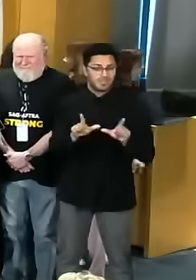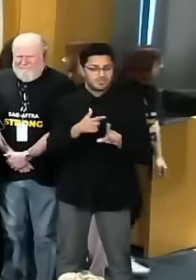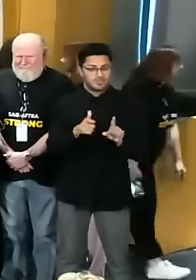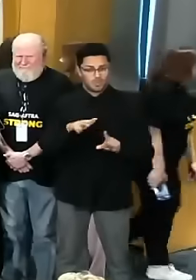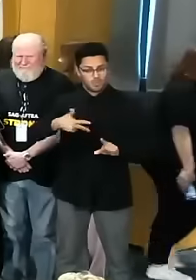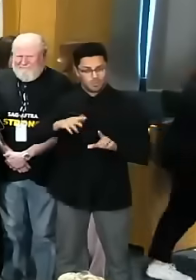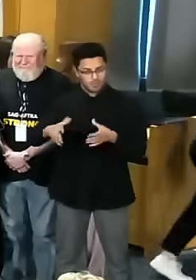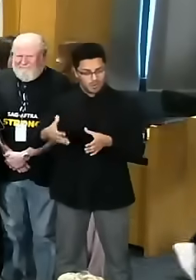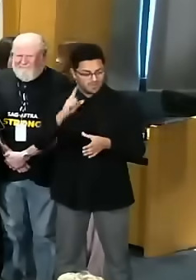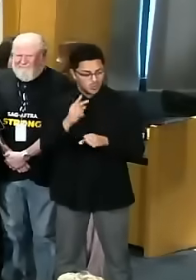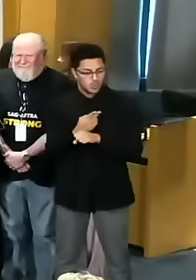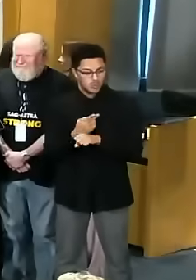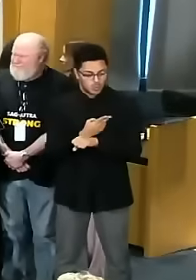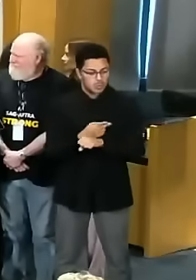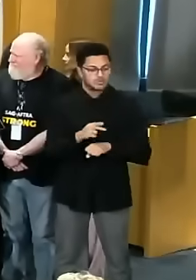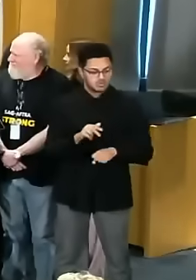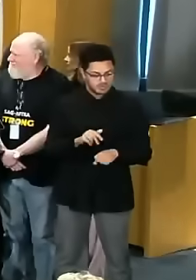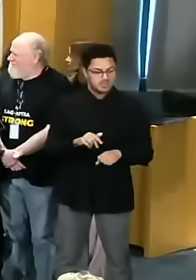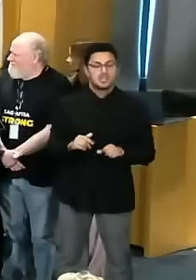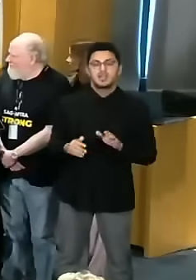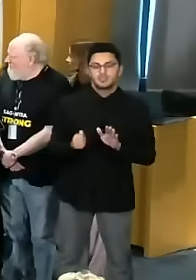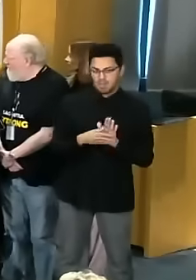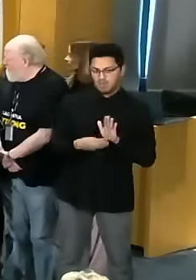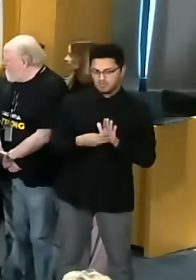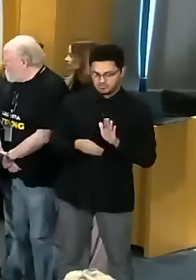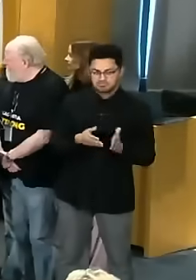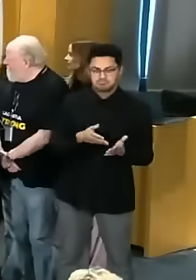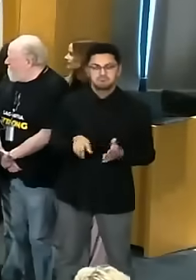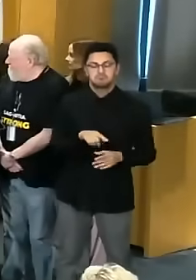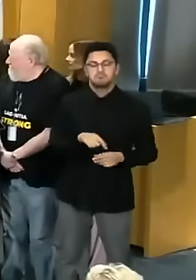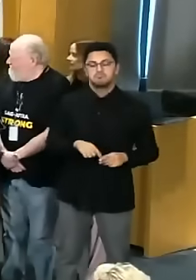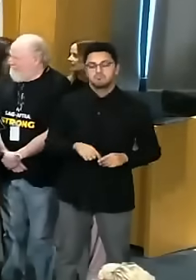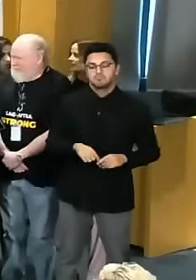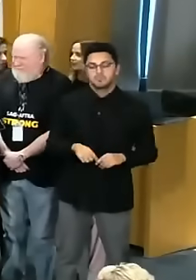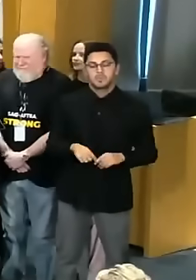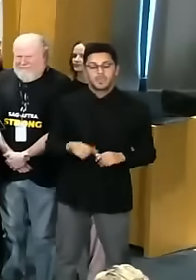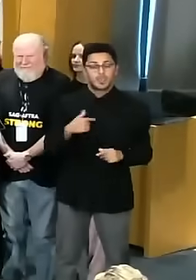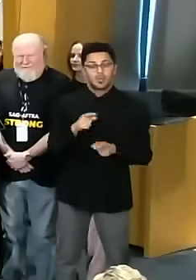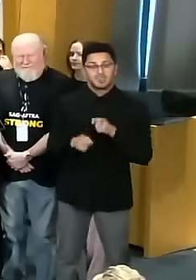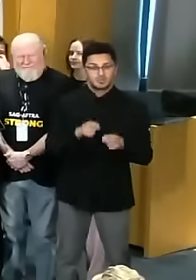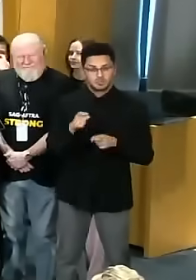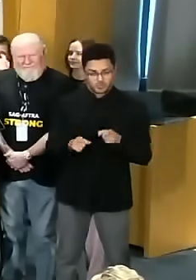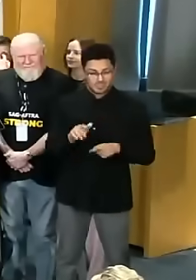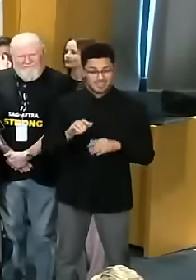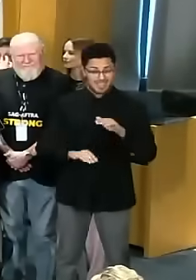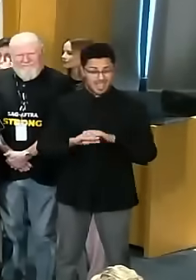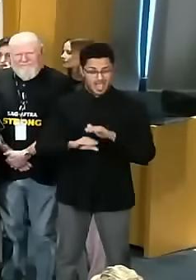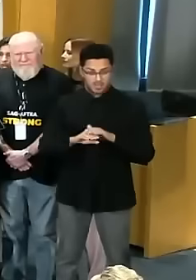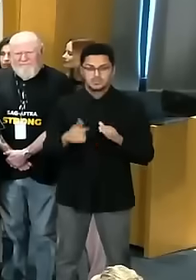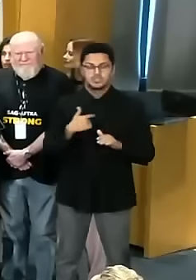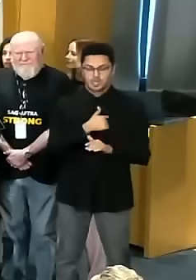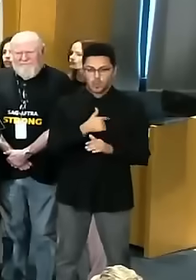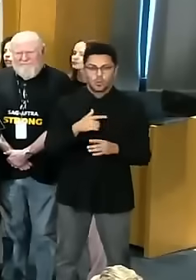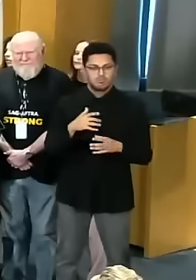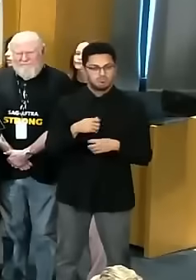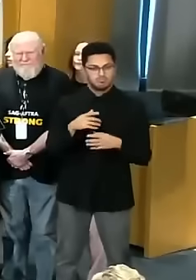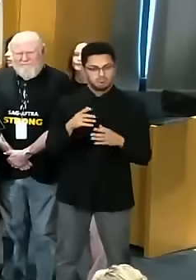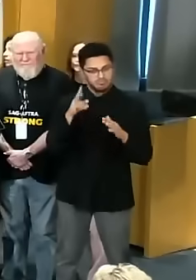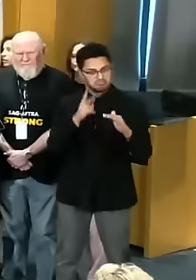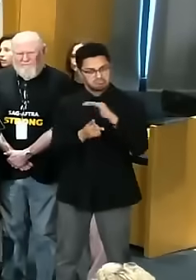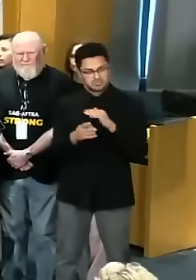third party for use. We have increases to the benefit plan contribution caps for episodic work that we expect to generate more than